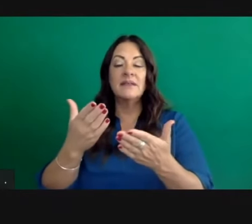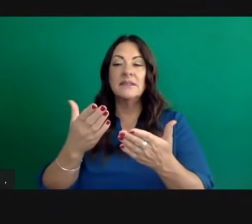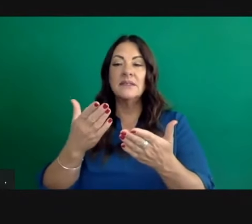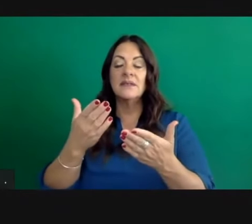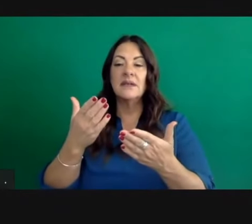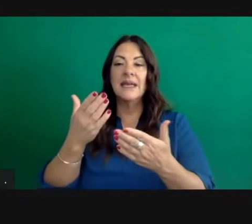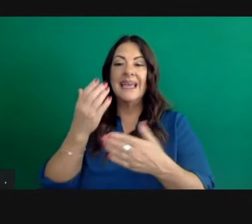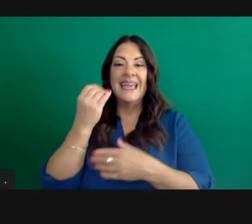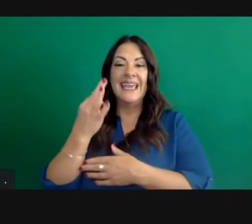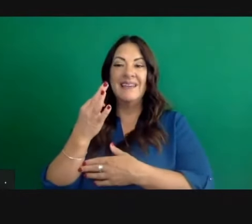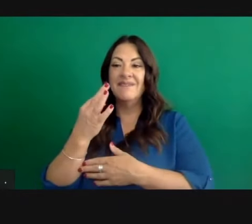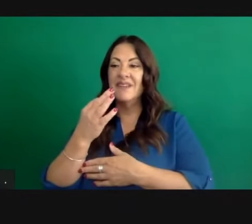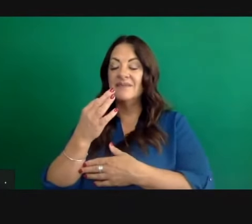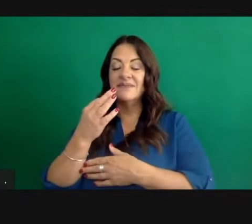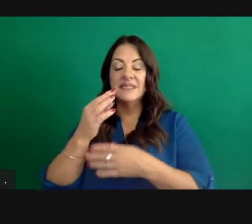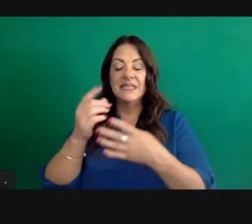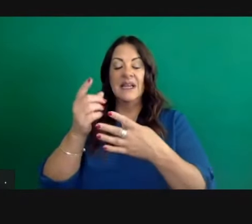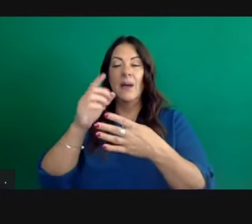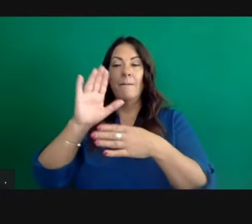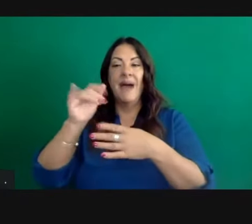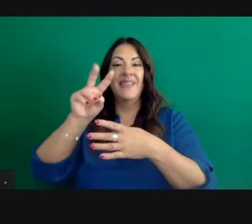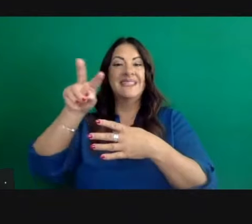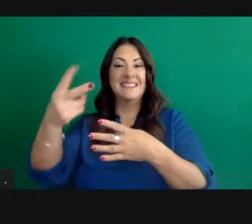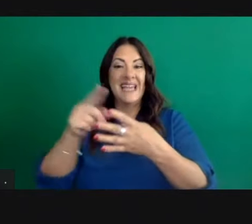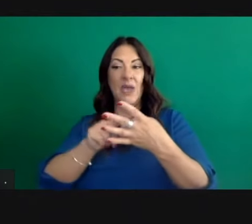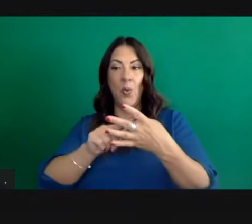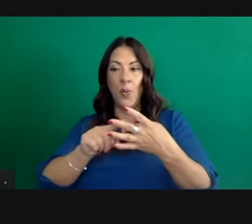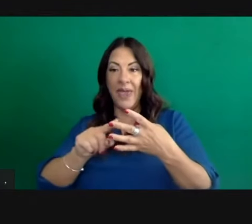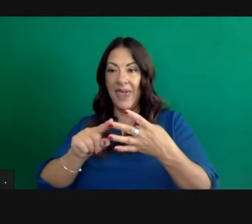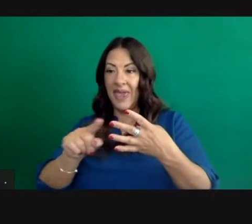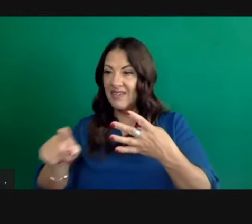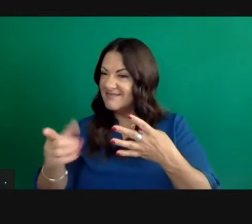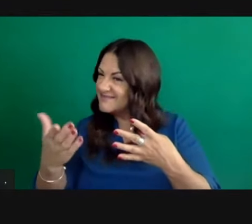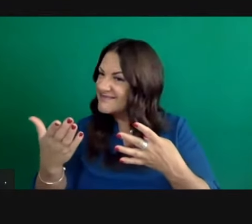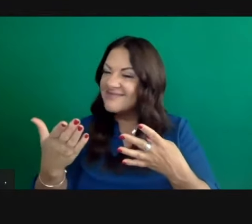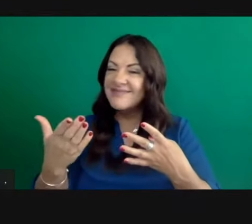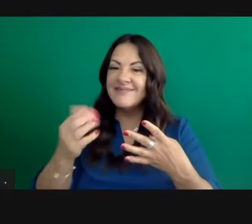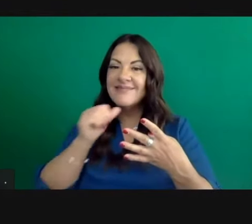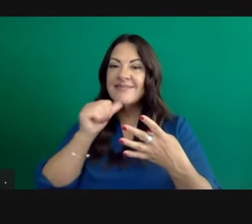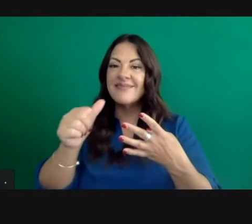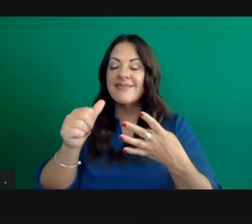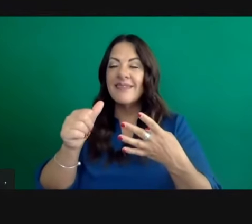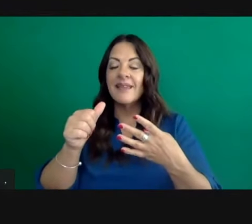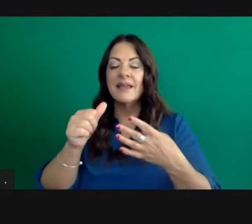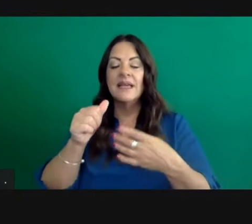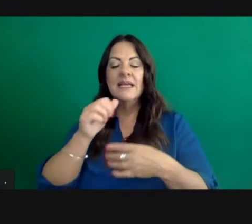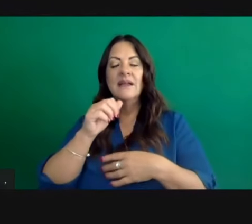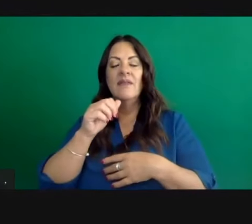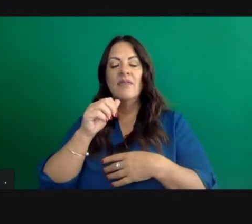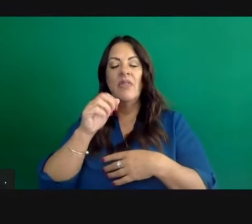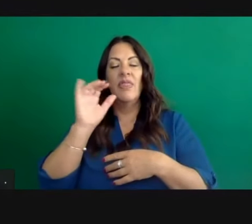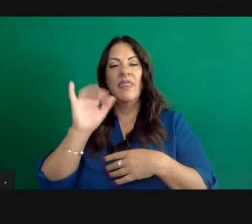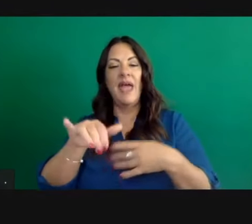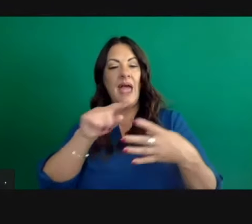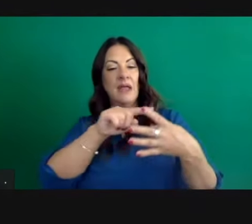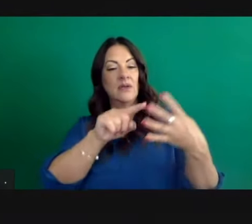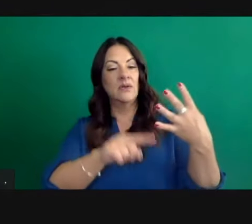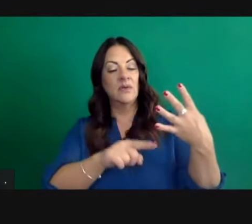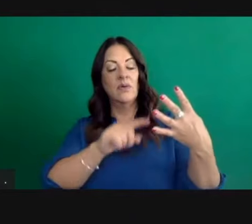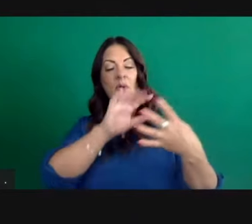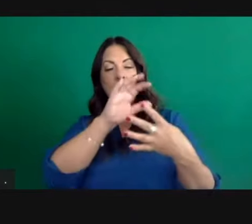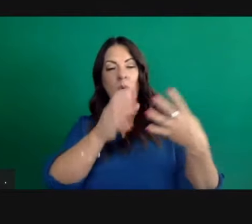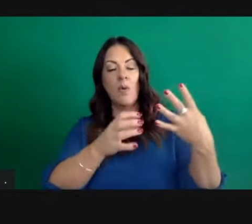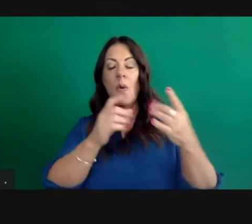from meeting that second week threshold. But again, the whole blueprint isn't just about moving forward or moving back. It's